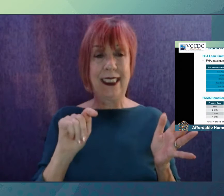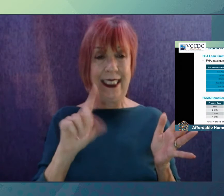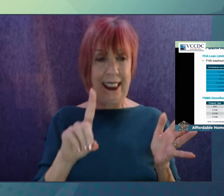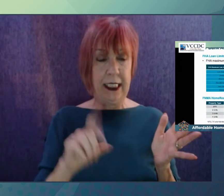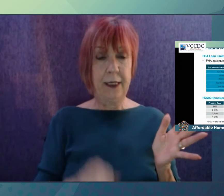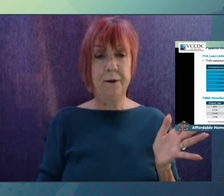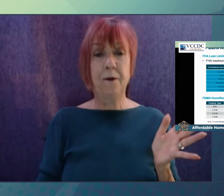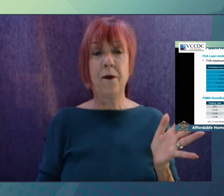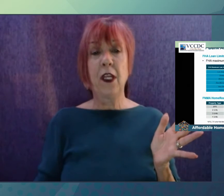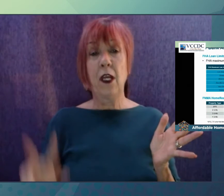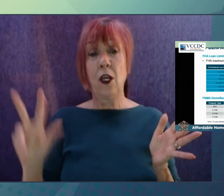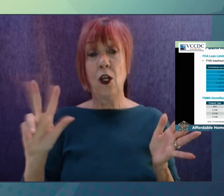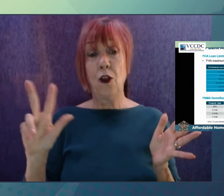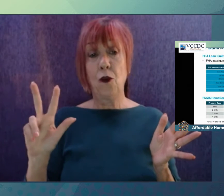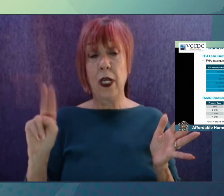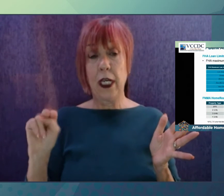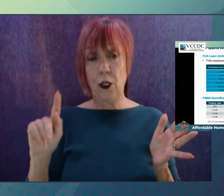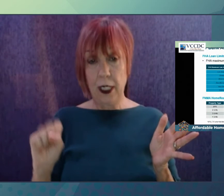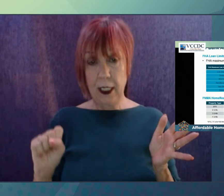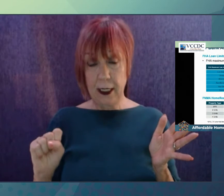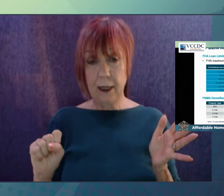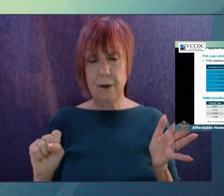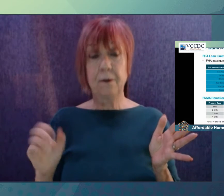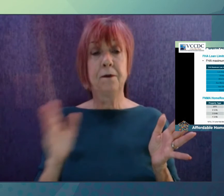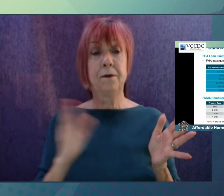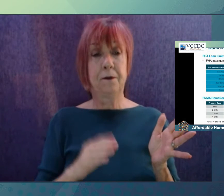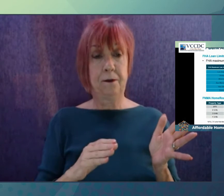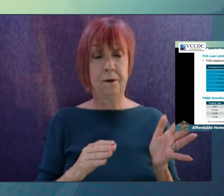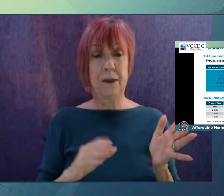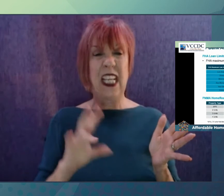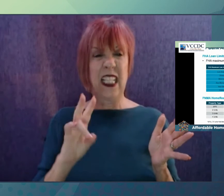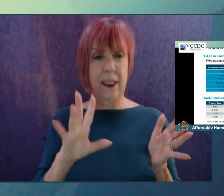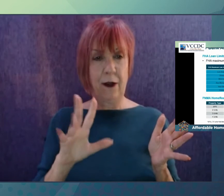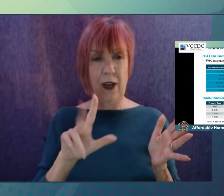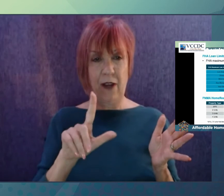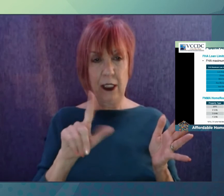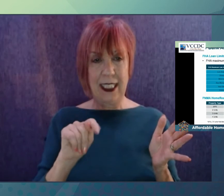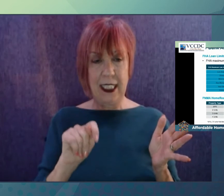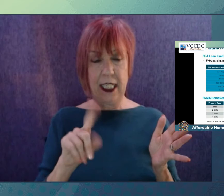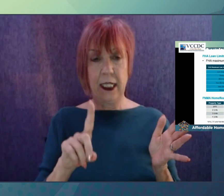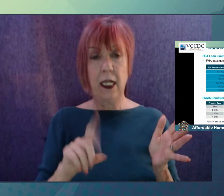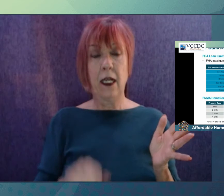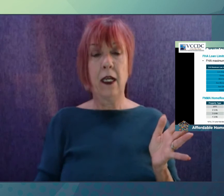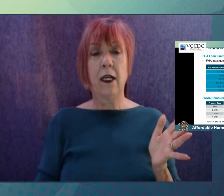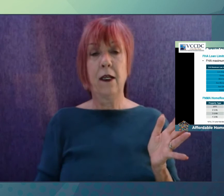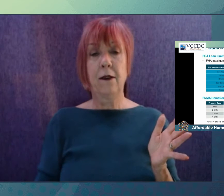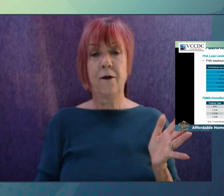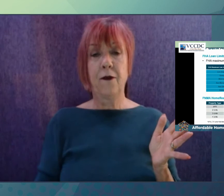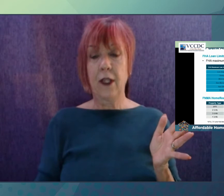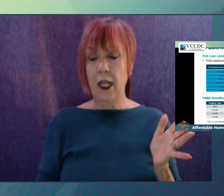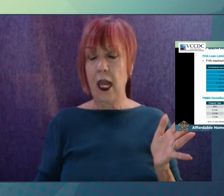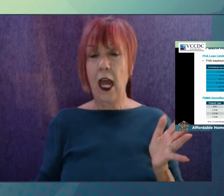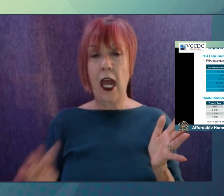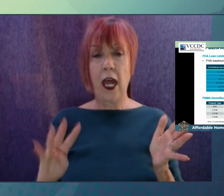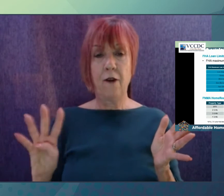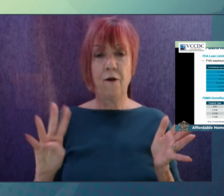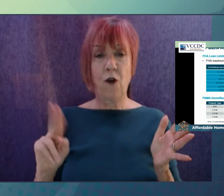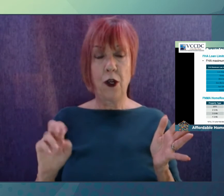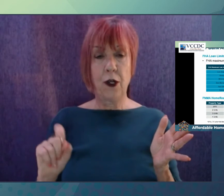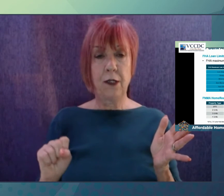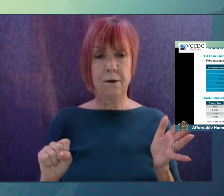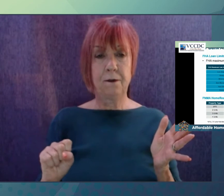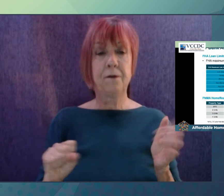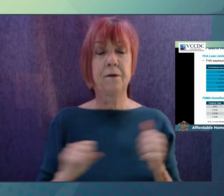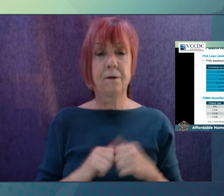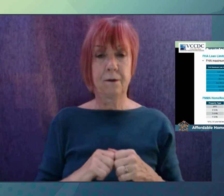to $848,500 for the 75% LTV. And for a four unit, we can go to $1,054,500 with